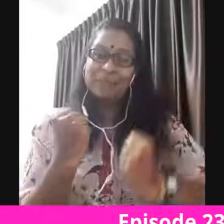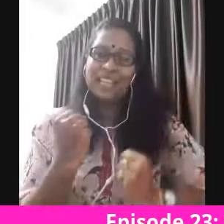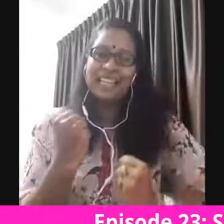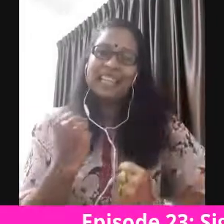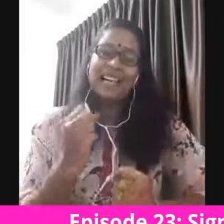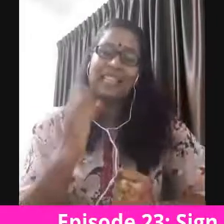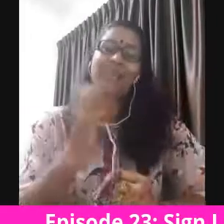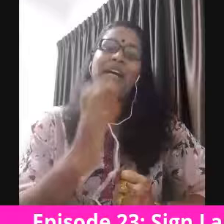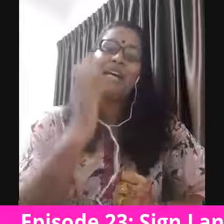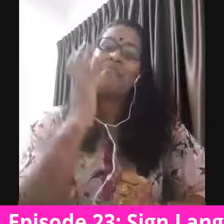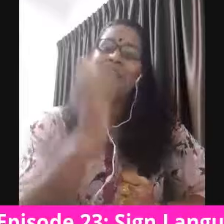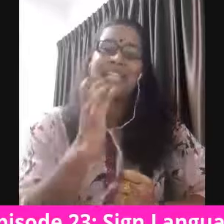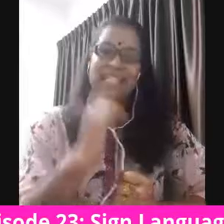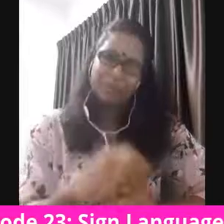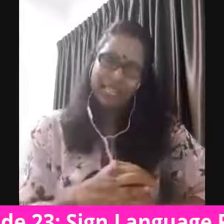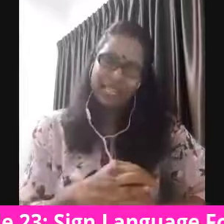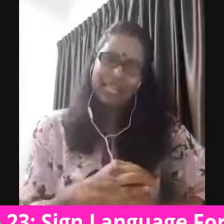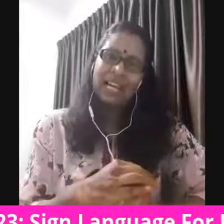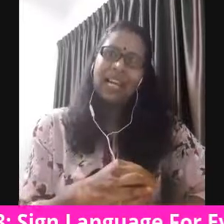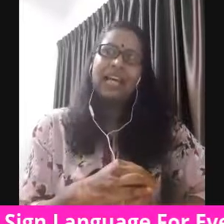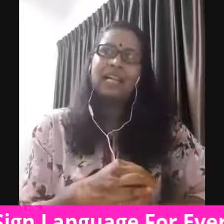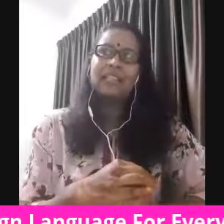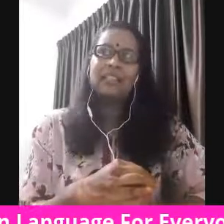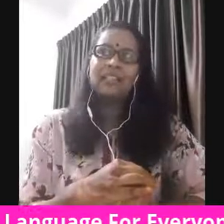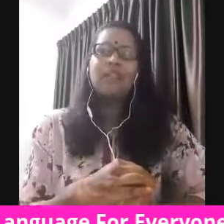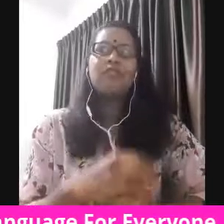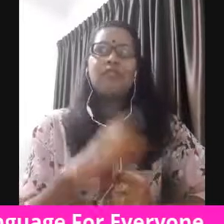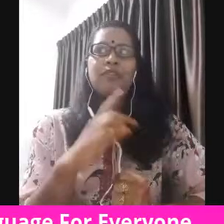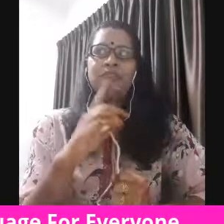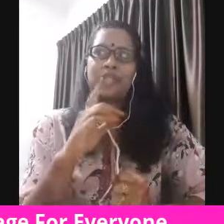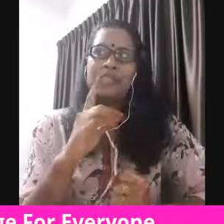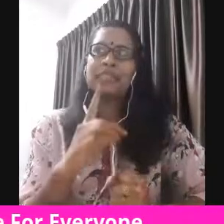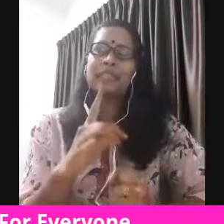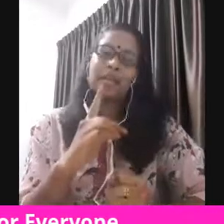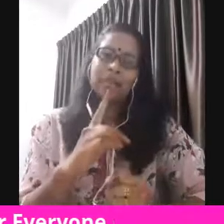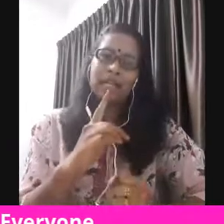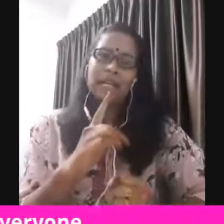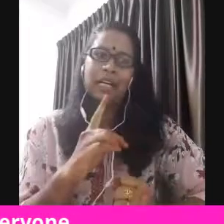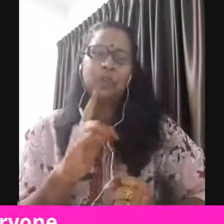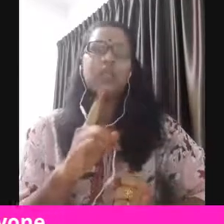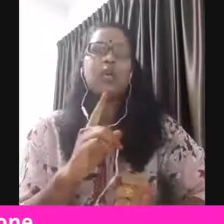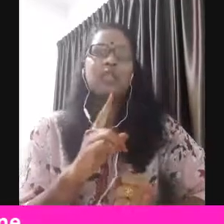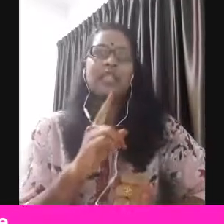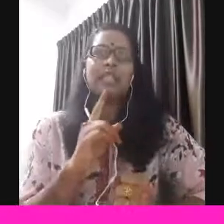that subject as my major subject. And Uh-huh. for first time,